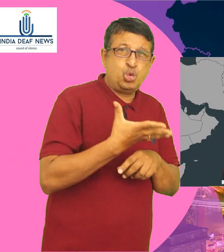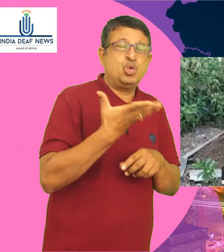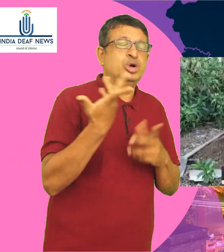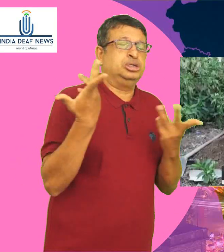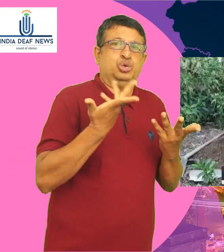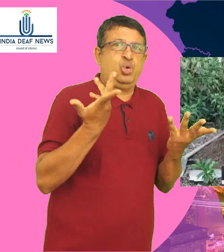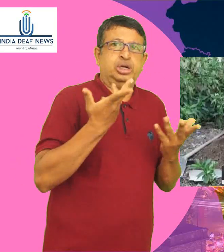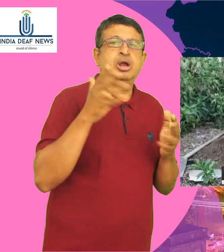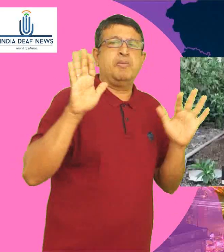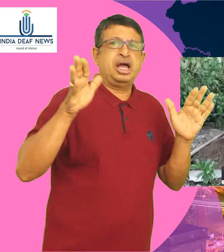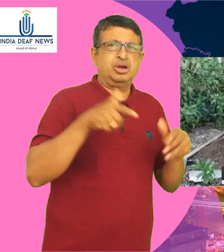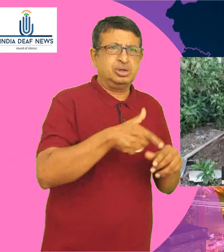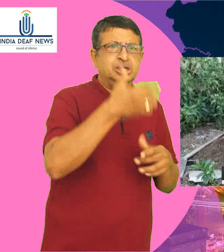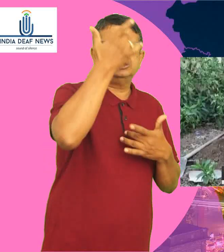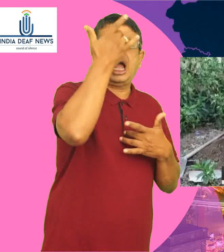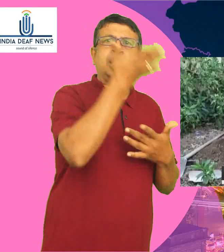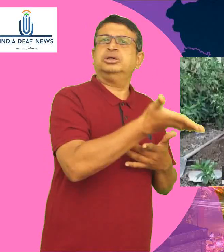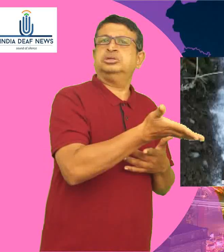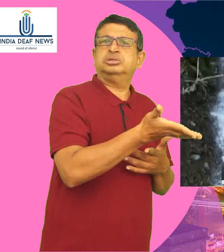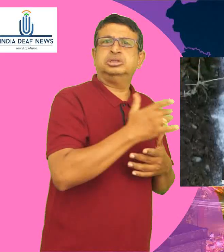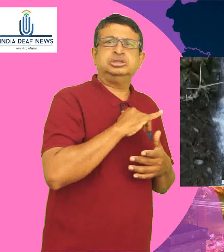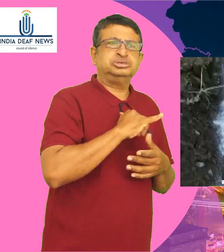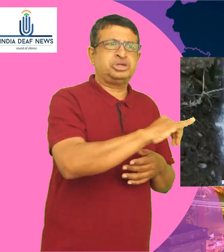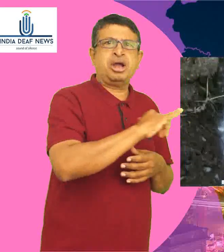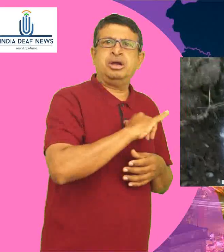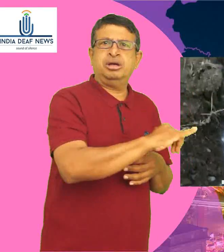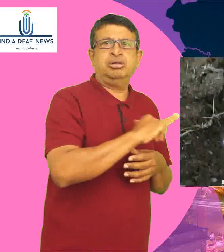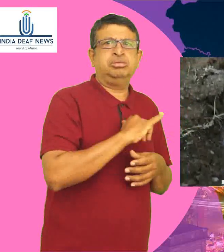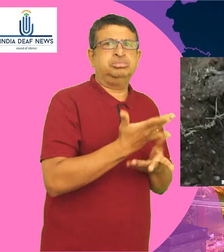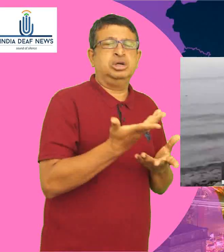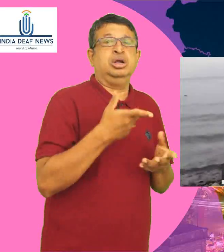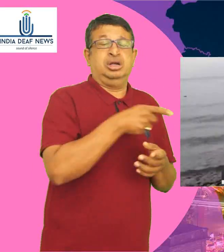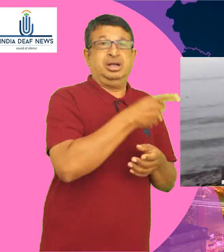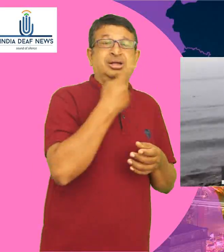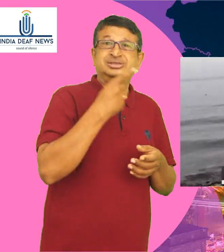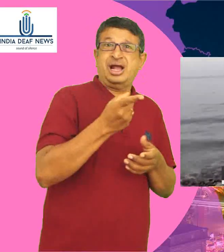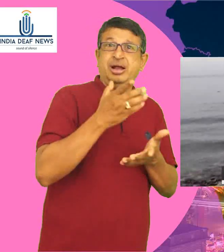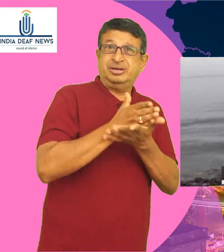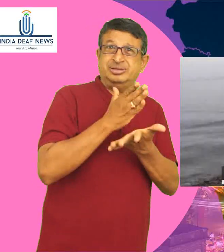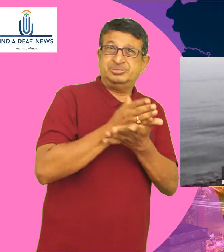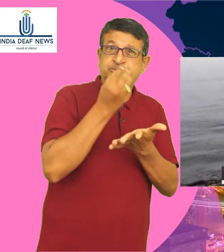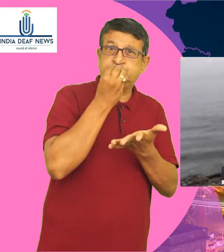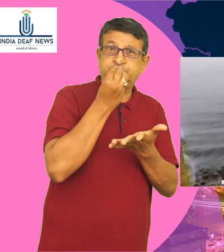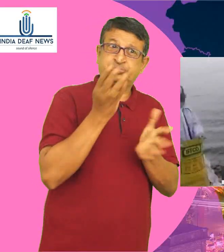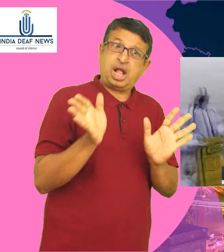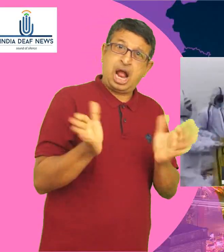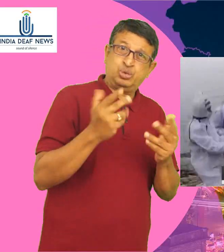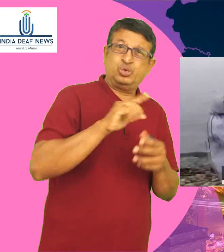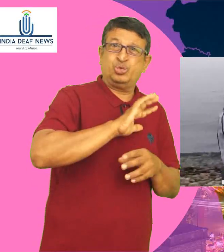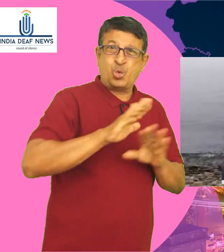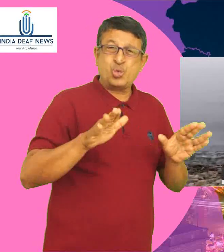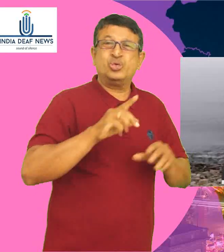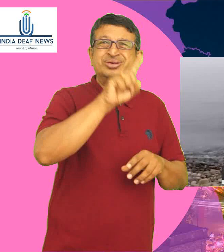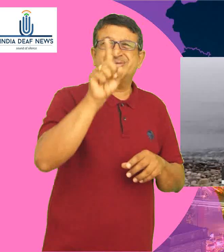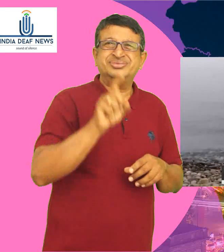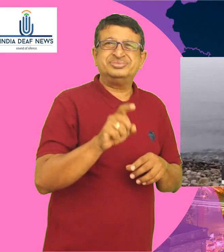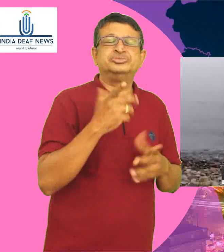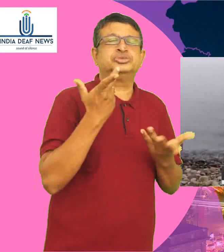There's been mass deaths of crows in Madhya Pradesh as well. In Himachal Pradesh, migratory birds have been found dead, mostly